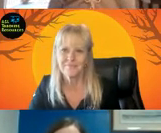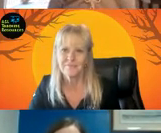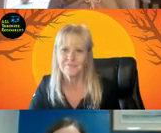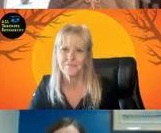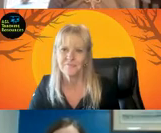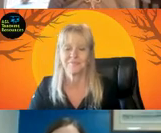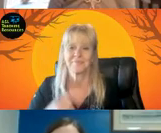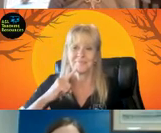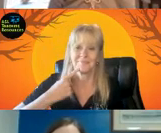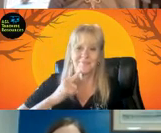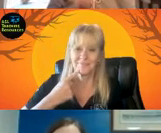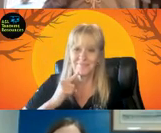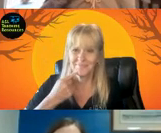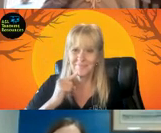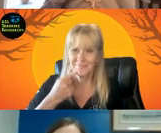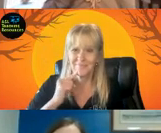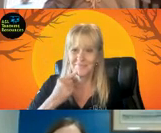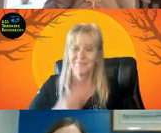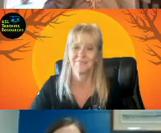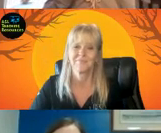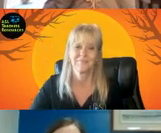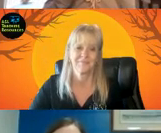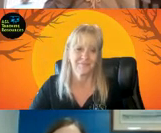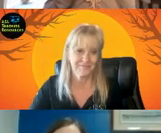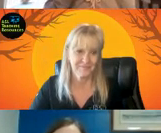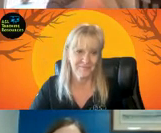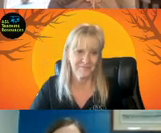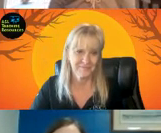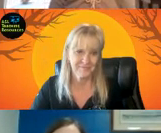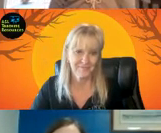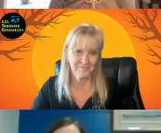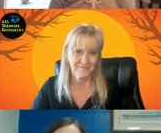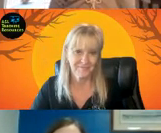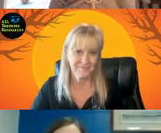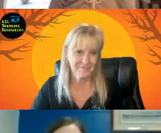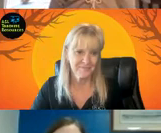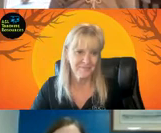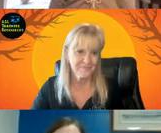to get their candy, they could barely contain their tiny beasts within.